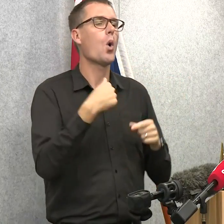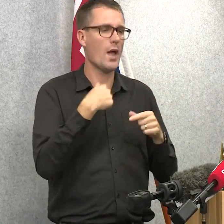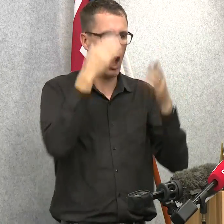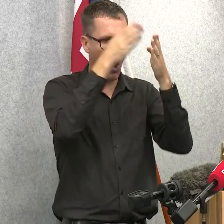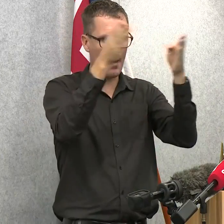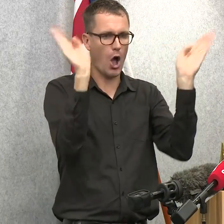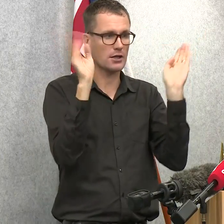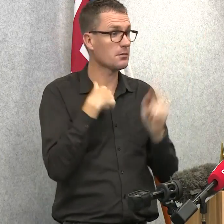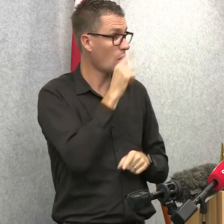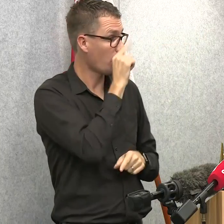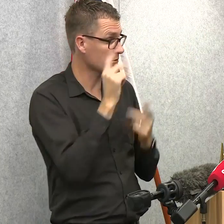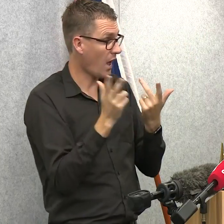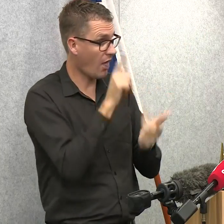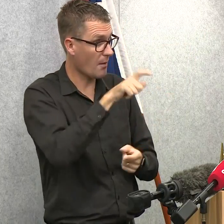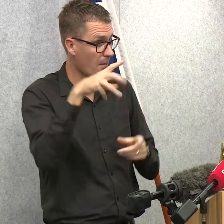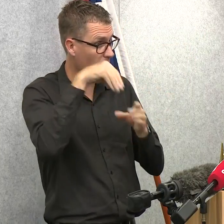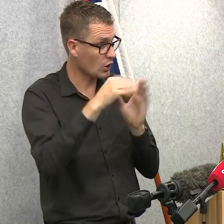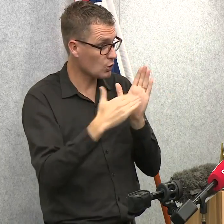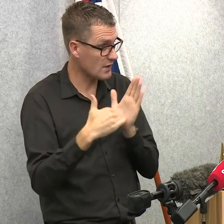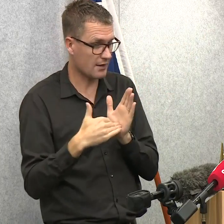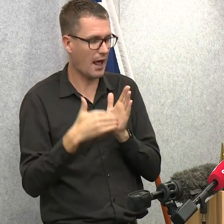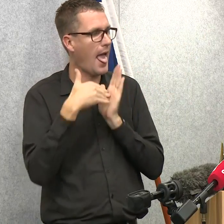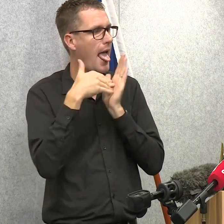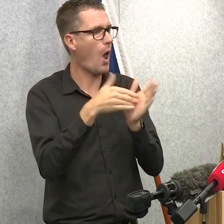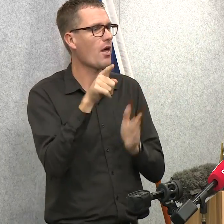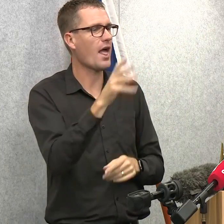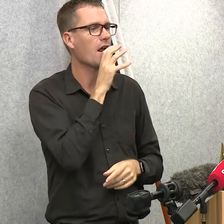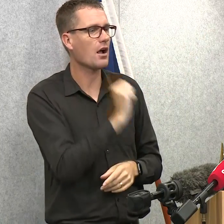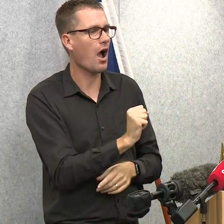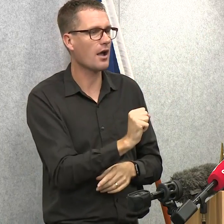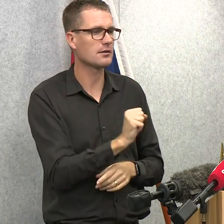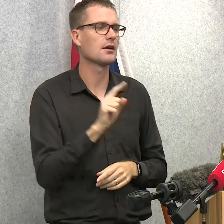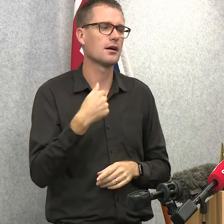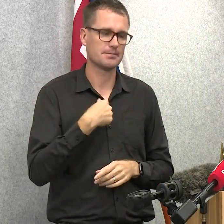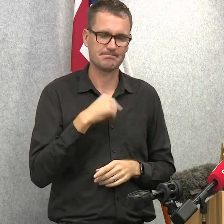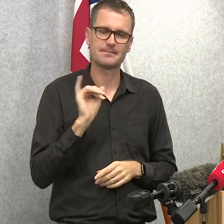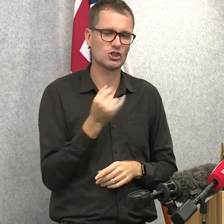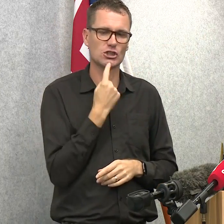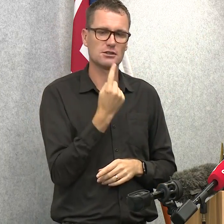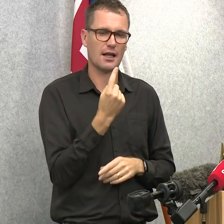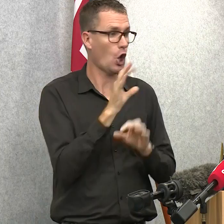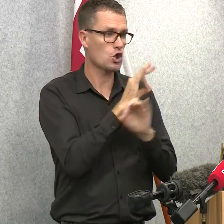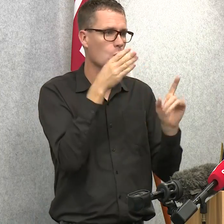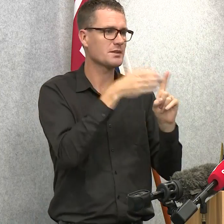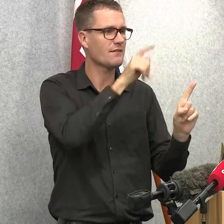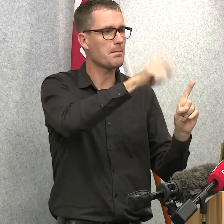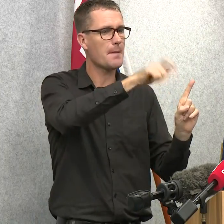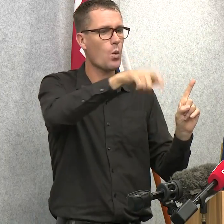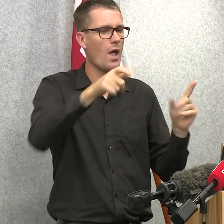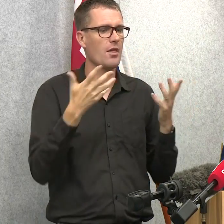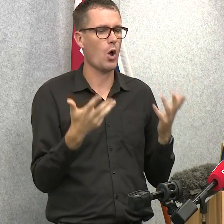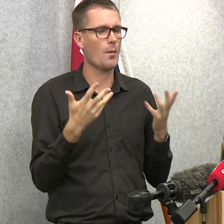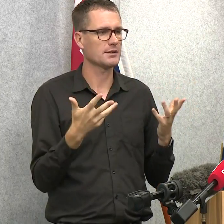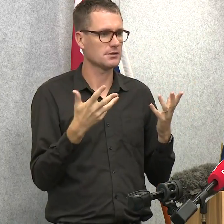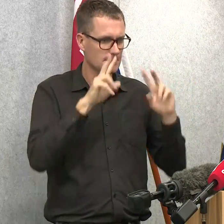There could well be these people out there in New Zealand that helped this guy. I'm just saying we are looking at no one specifically, but